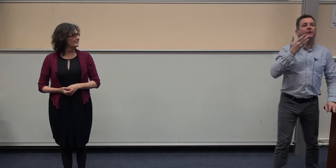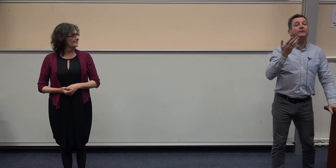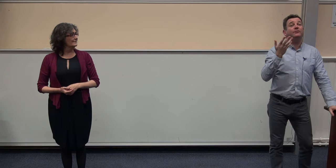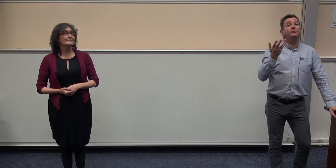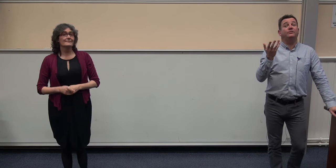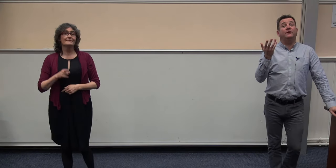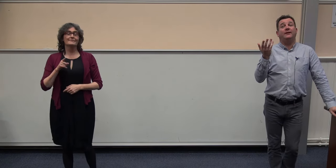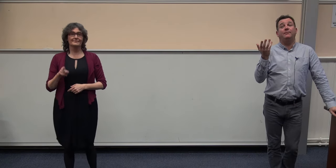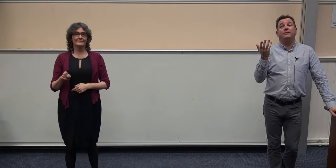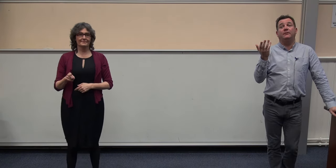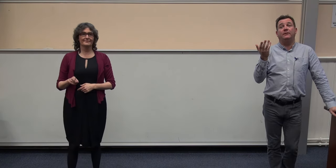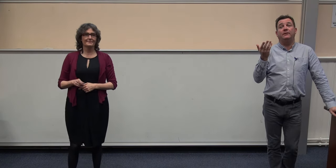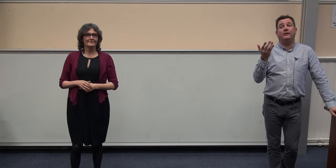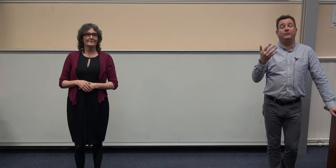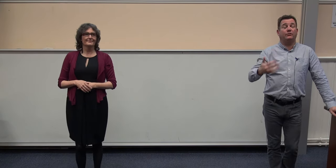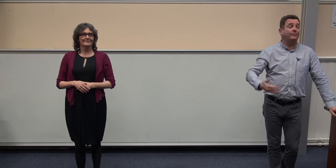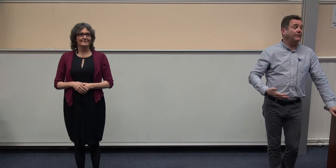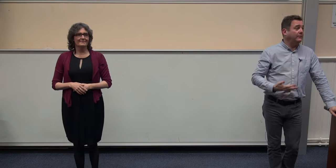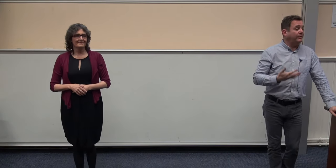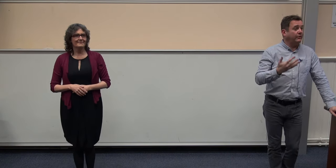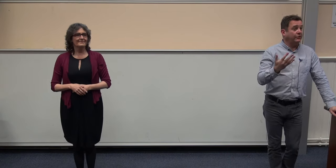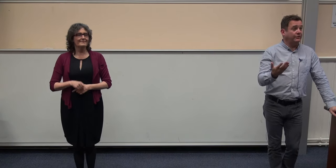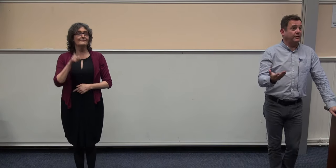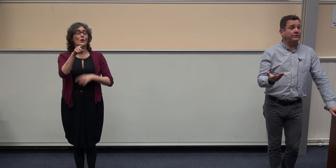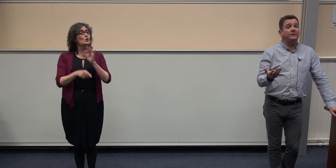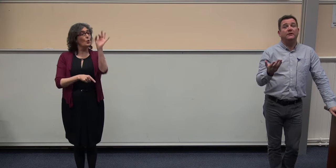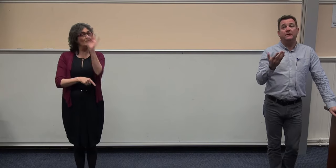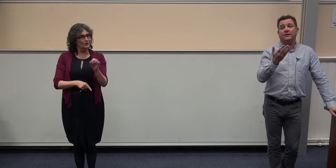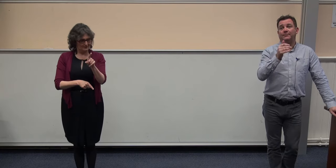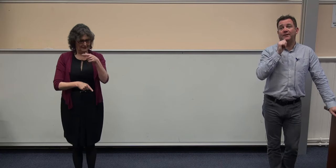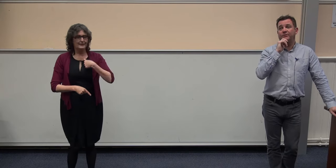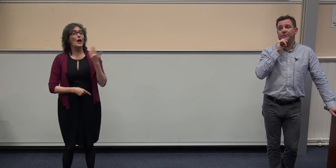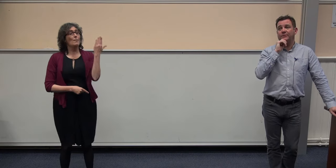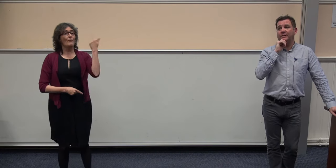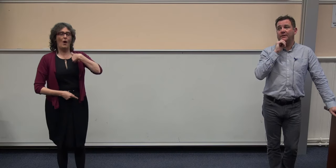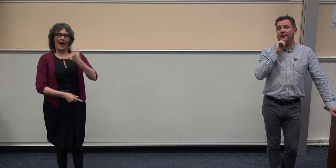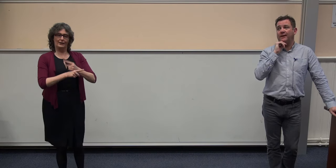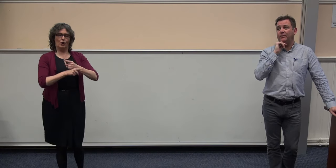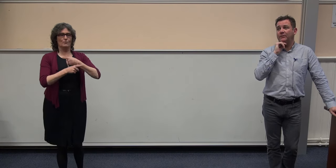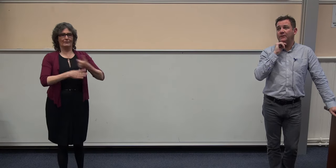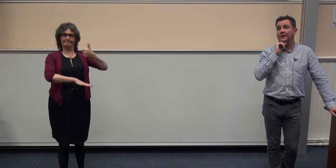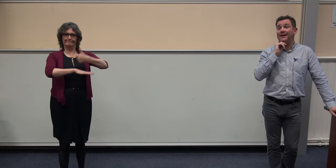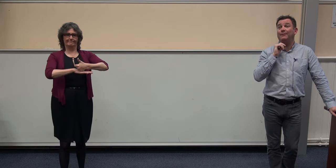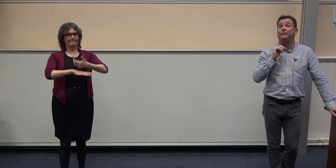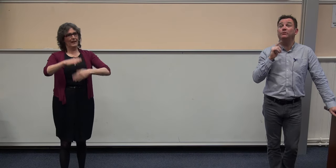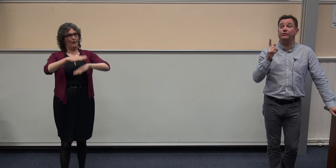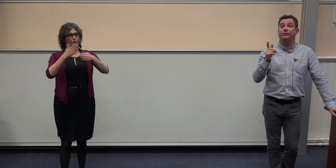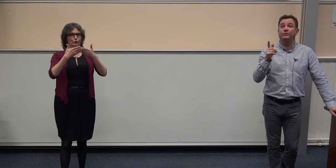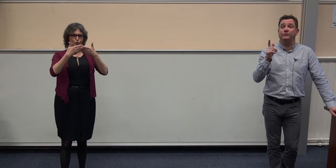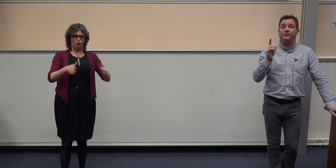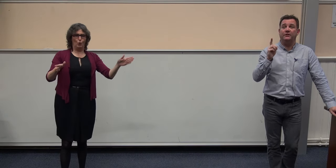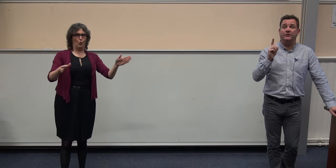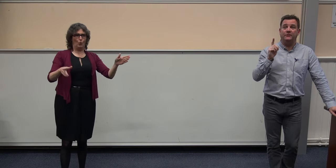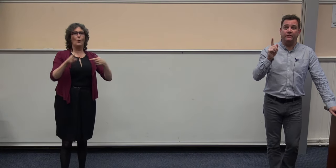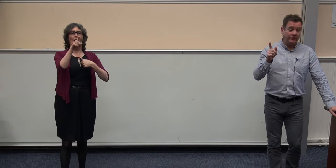so the question was, I talked about putting on a whole show, and Marnie's wondering how I will